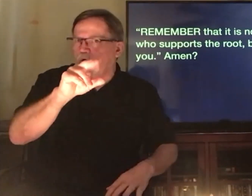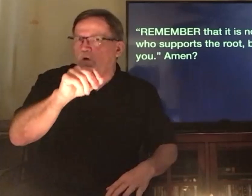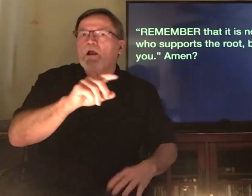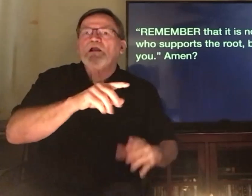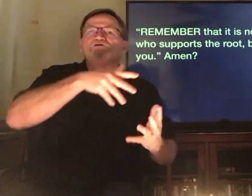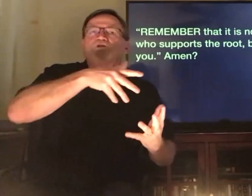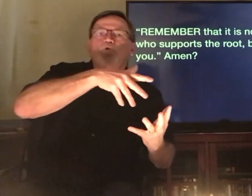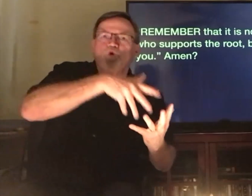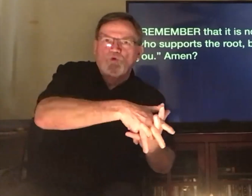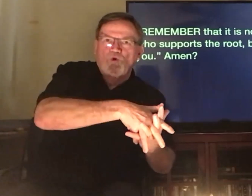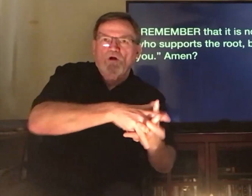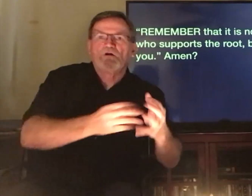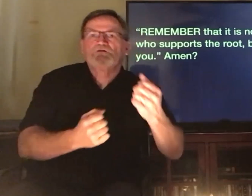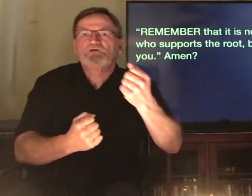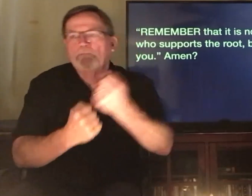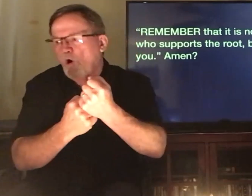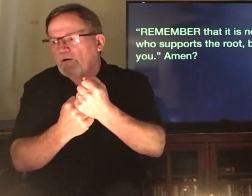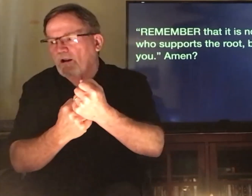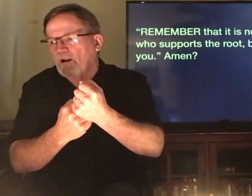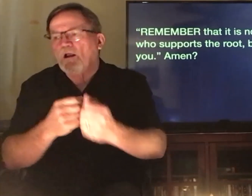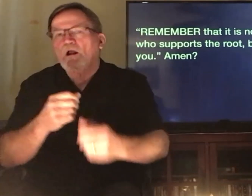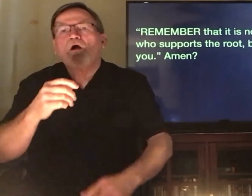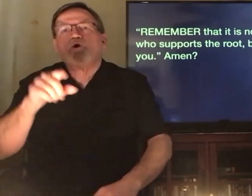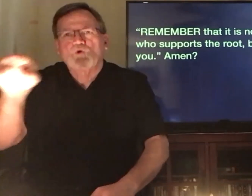believe. Warn them, taking on